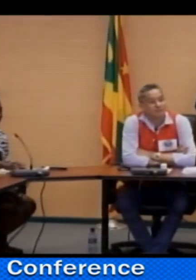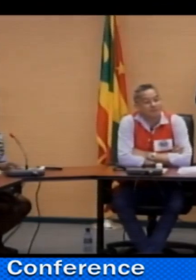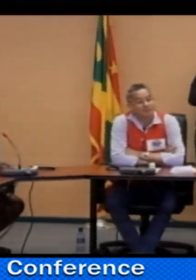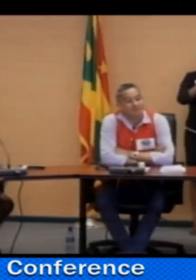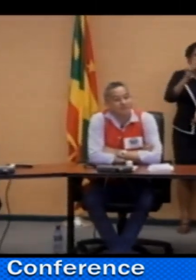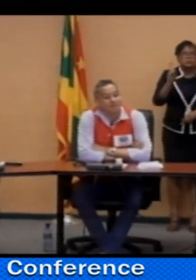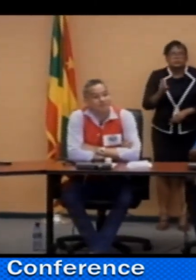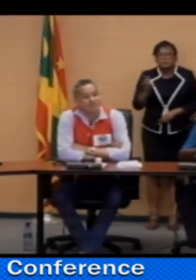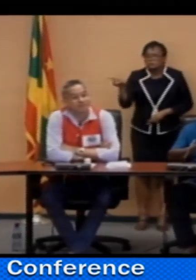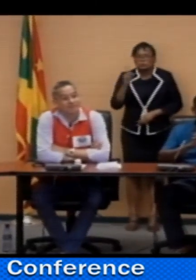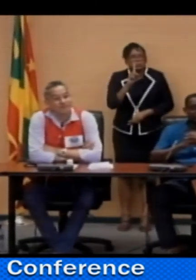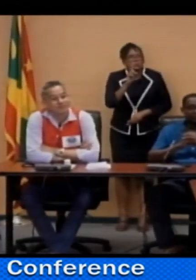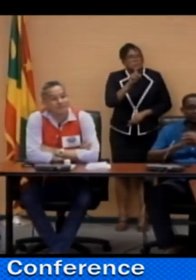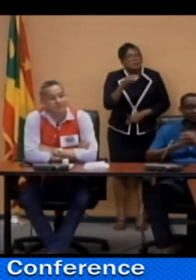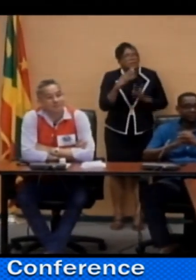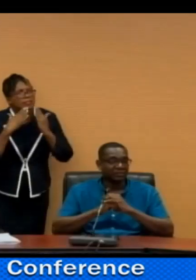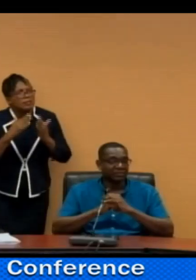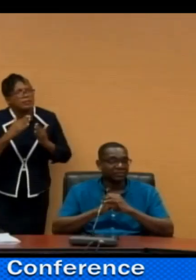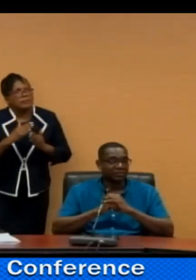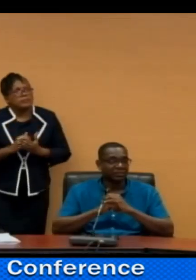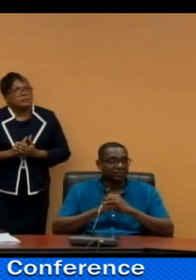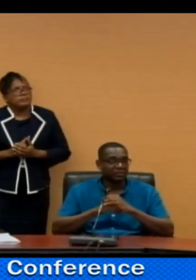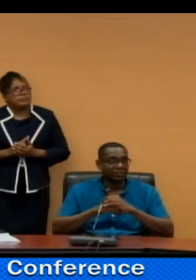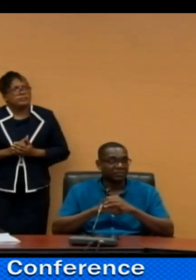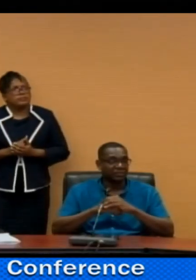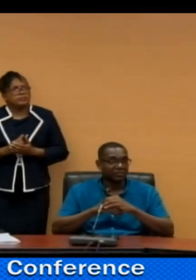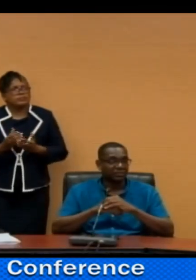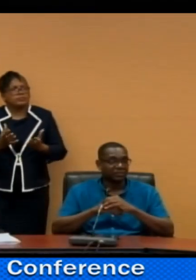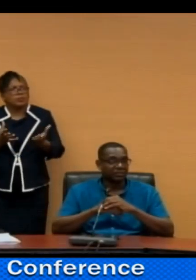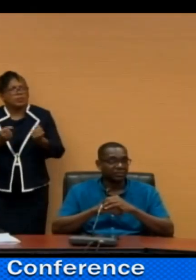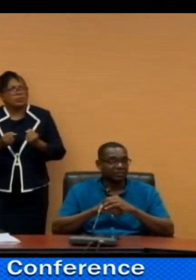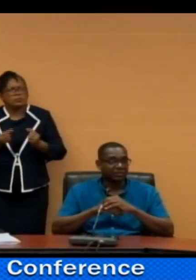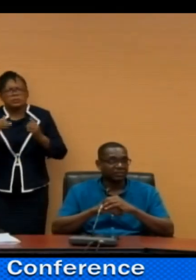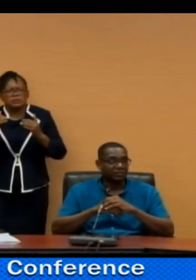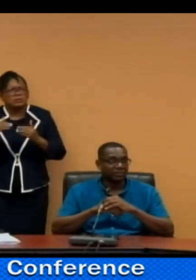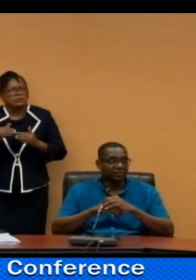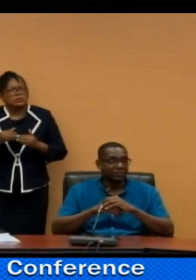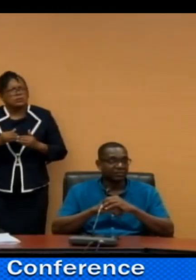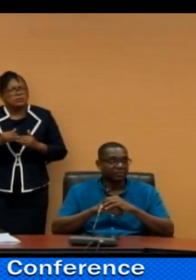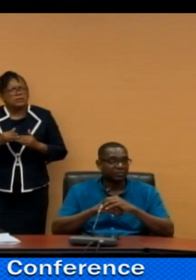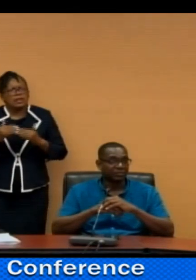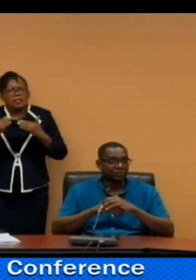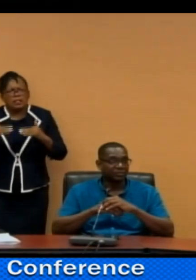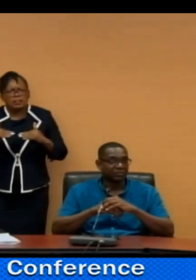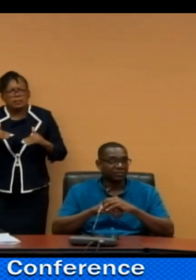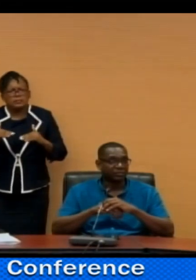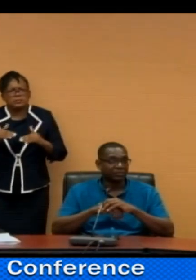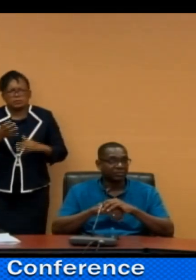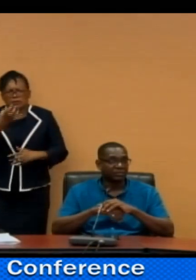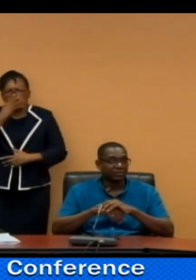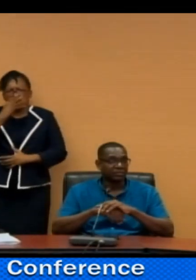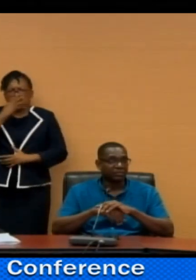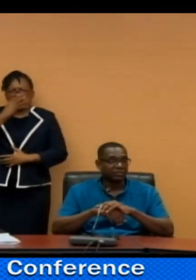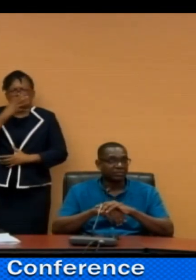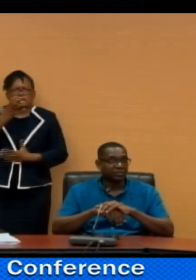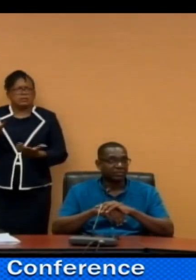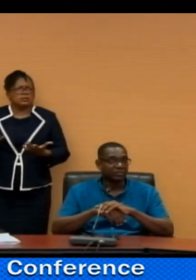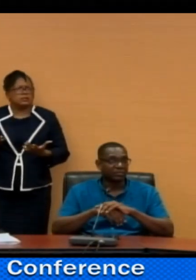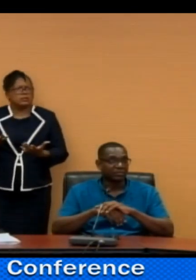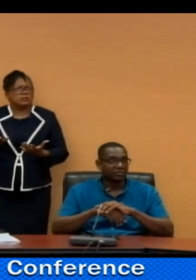question? Okay. Yes, thank you. I just want to know, with the limited amount of ventilators that we have, are we going to have